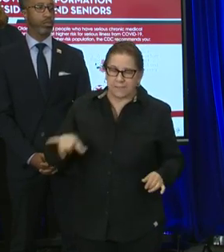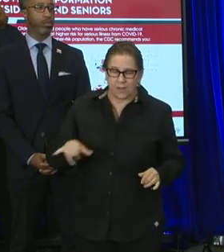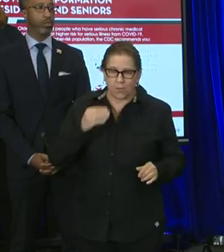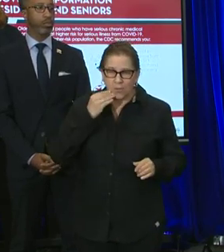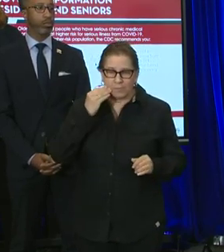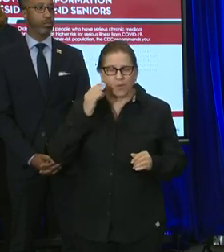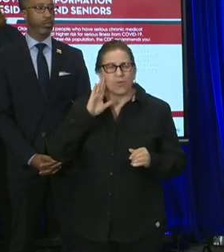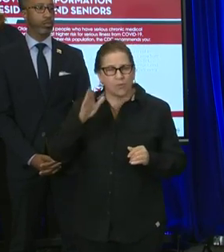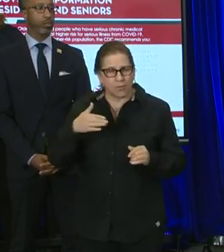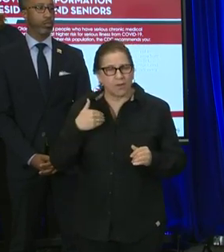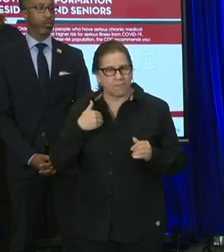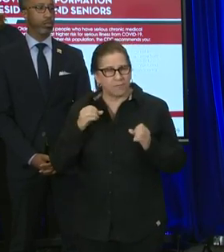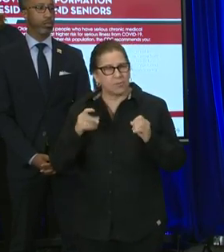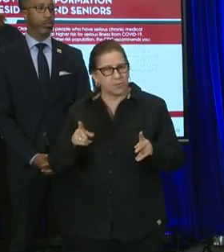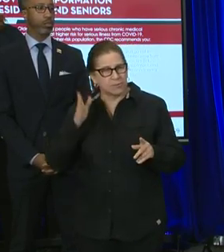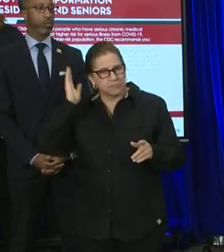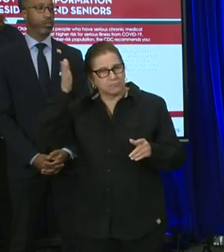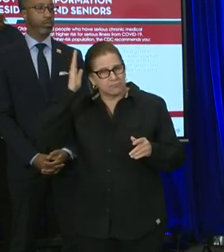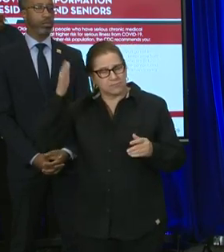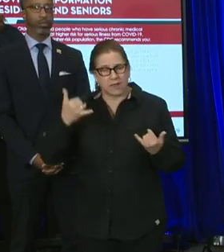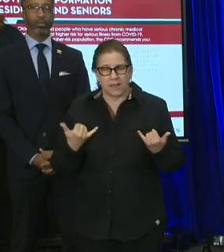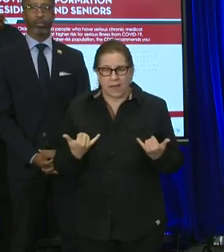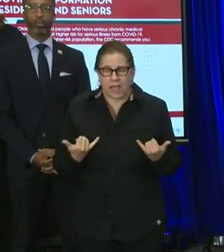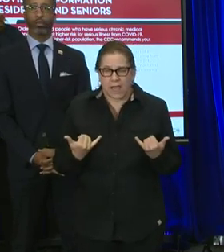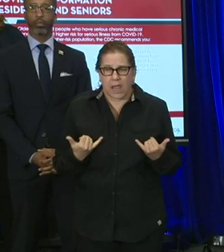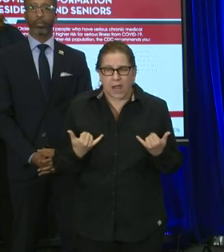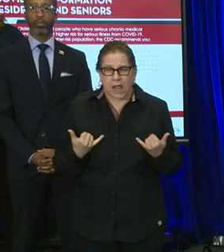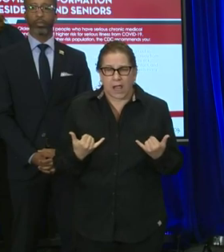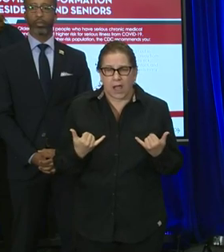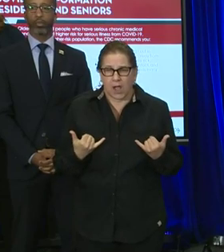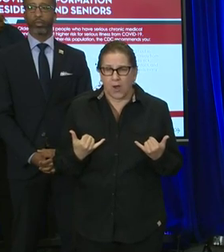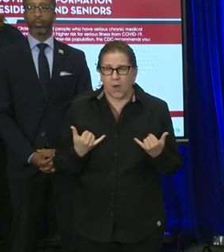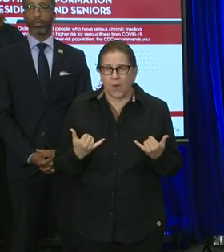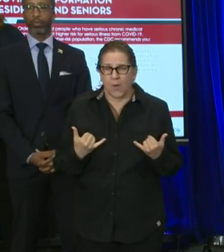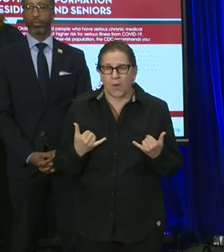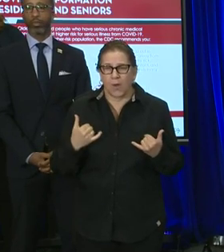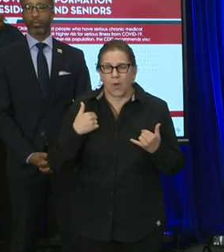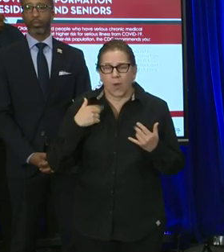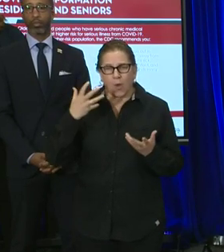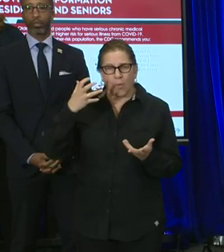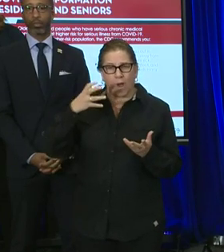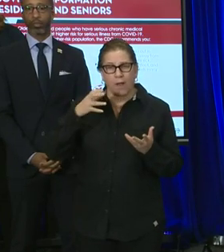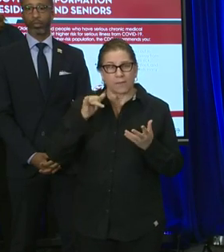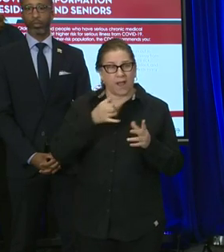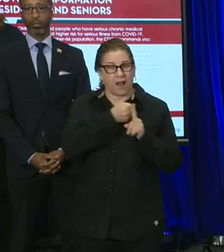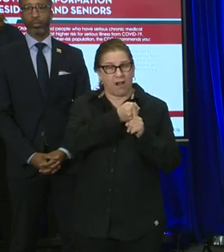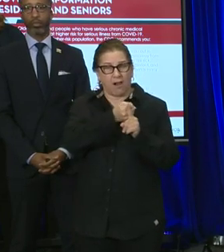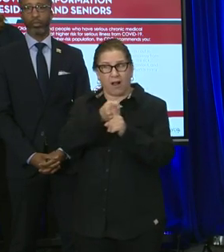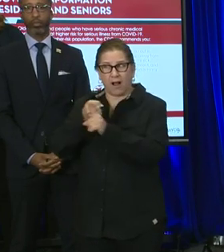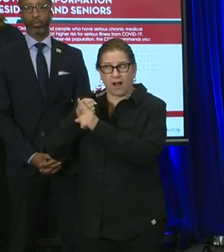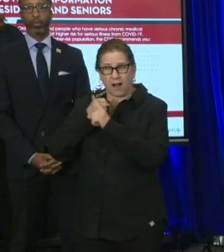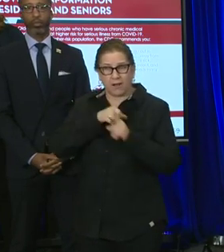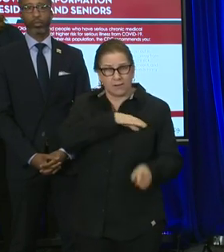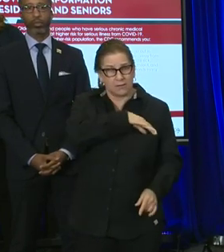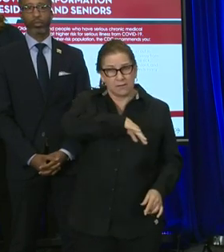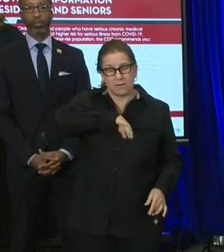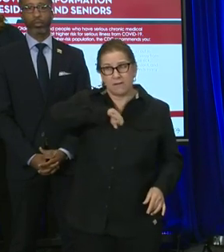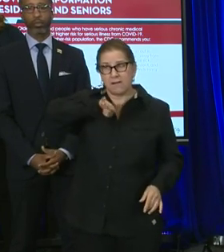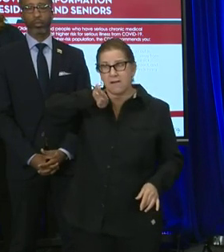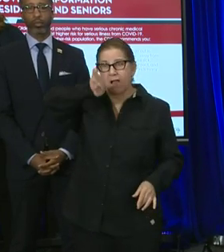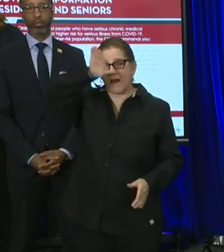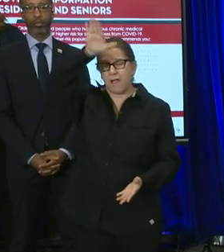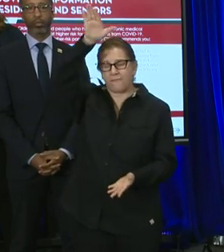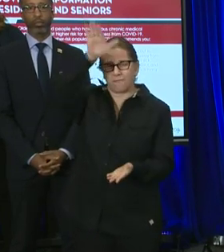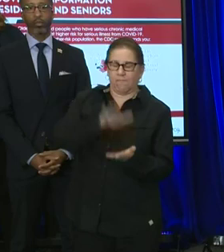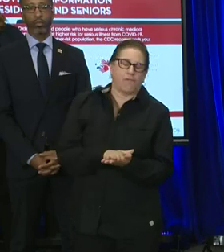all focused on flattening the curve. In just a matter of days, our lives have been upended, but our